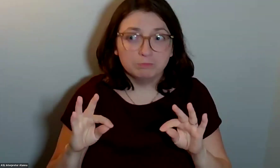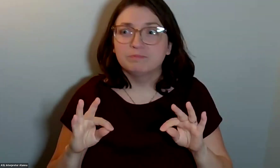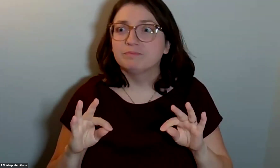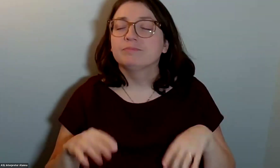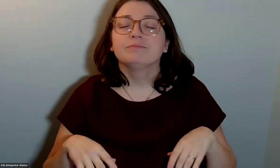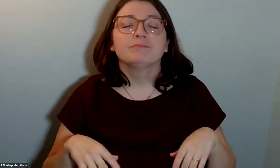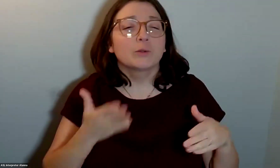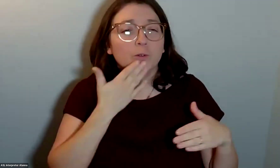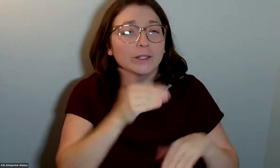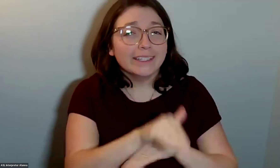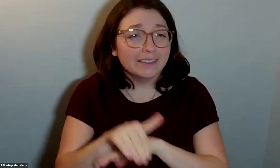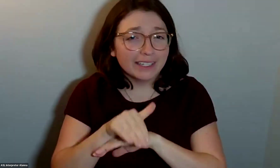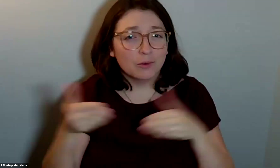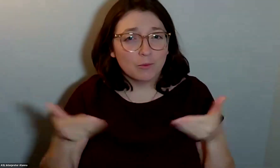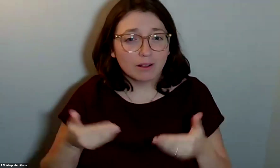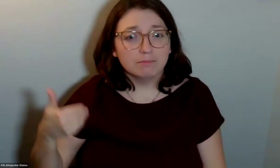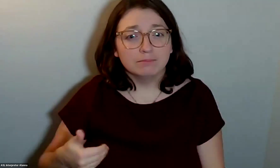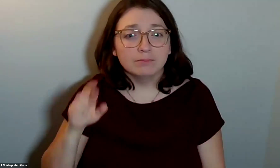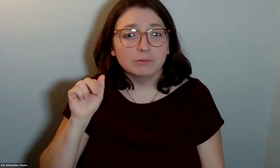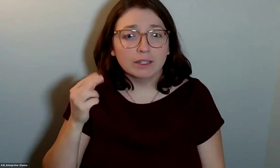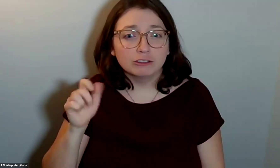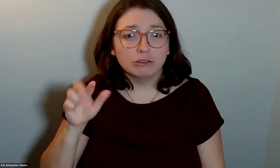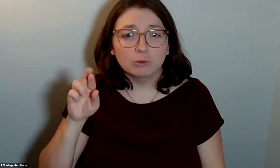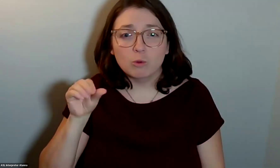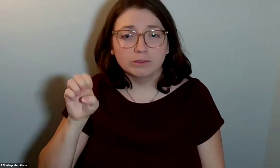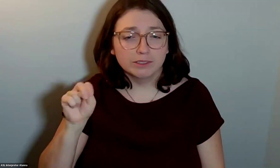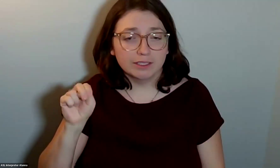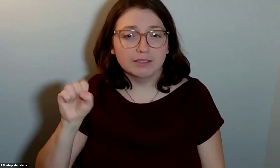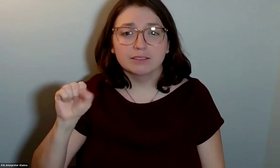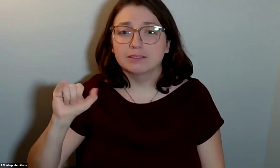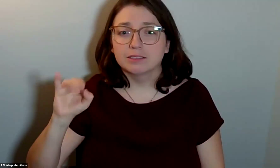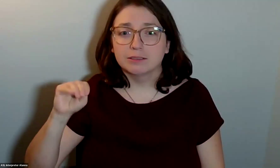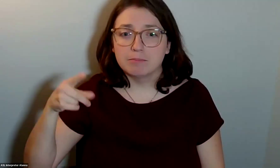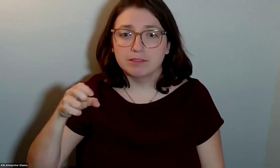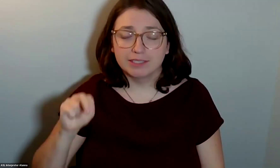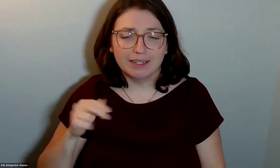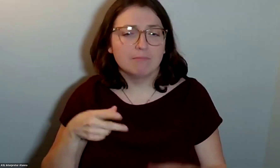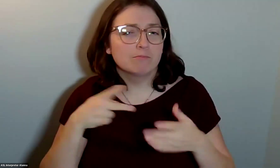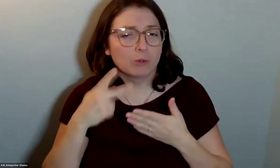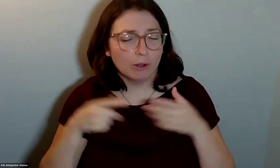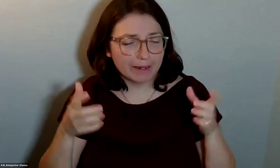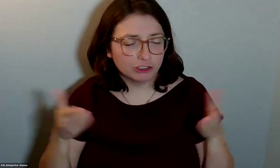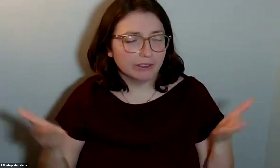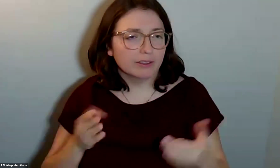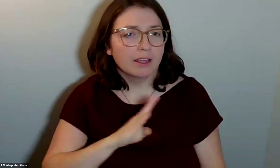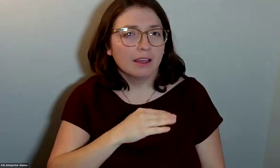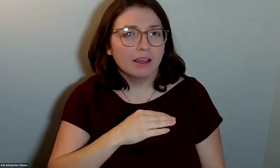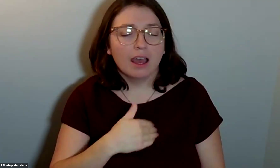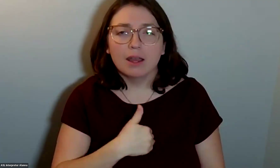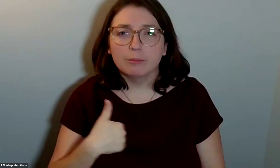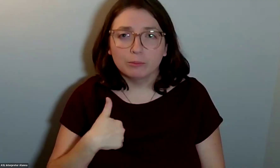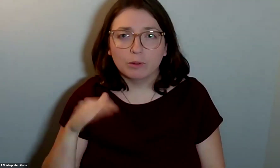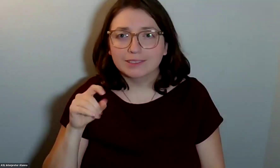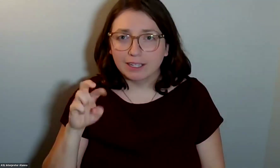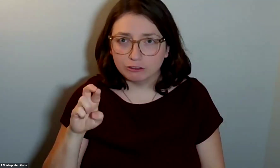welcome, everyone. I'm Rachel Rosen Simpson. I'm the program manager here at the Breast Cancer Coalition. I'm so glad that you could all join